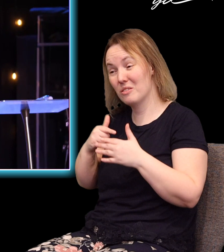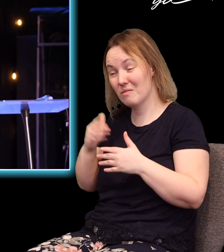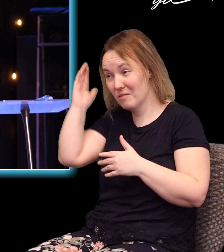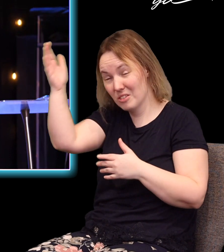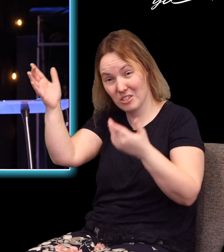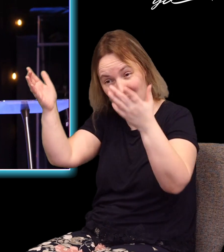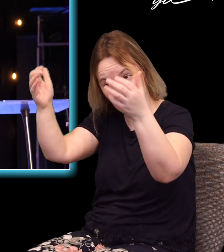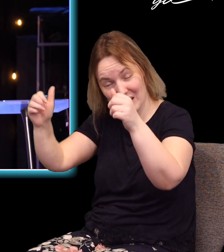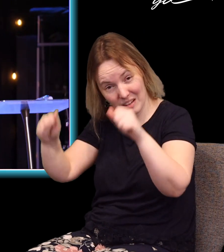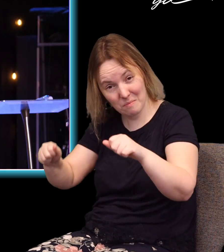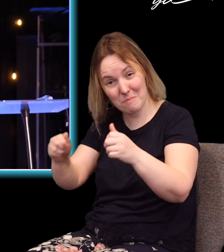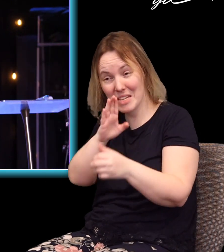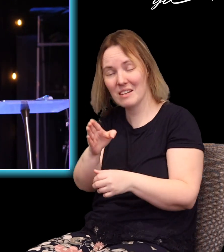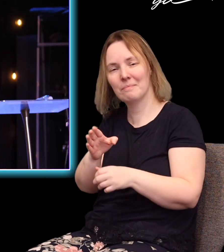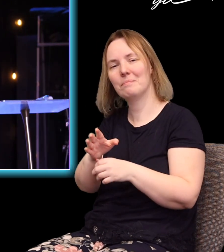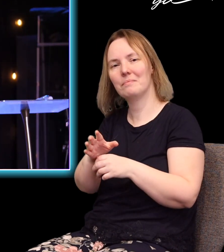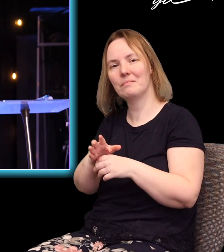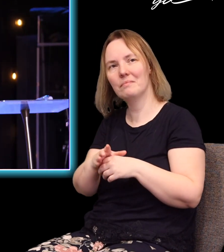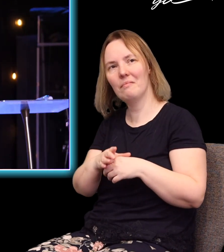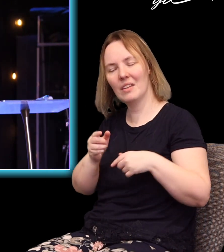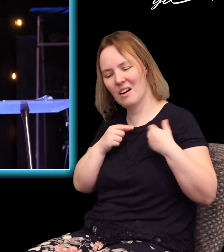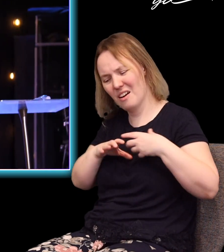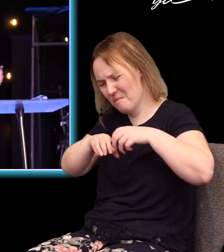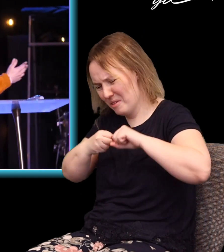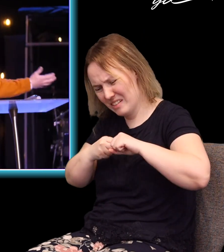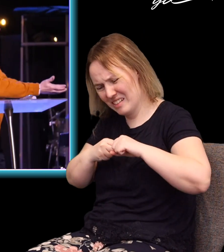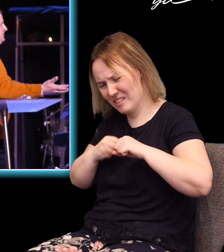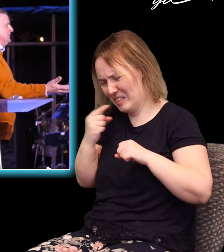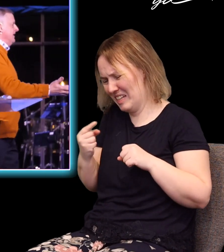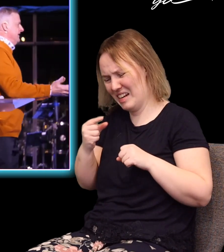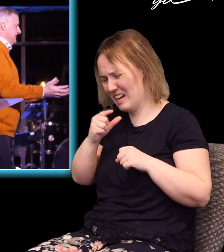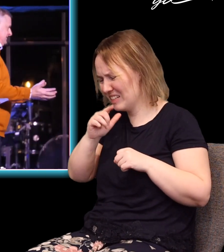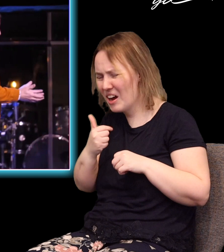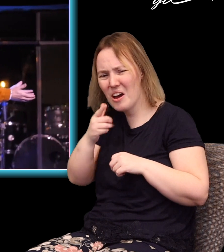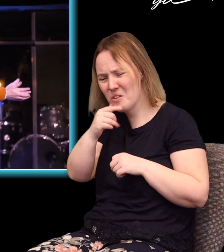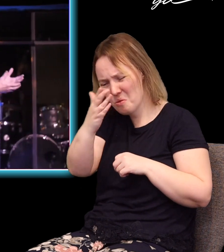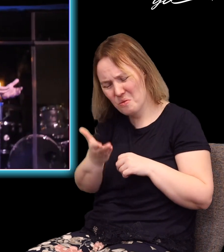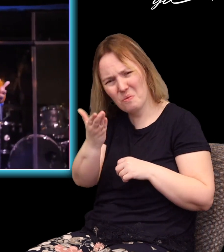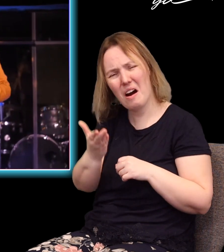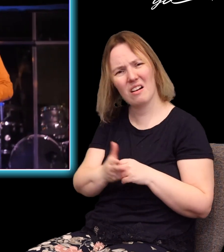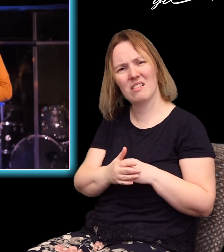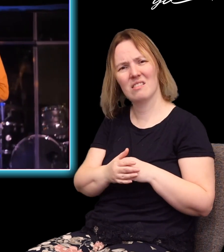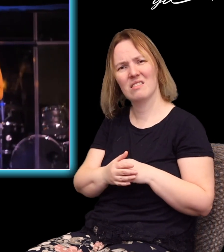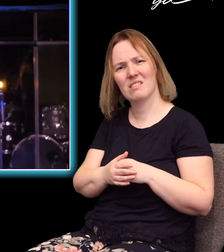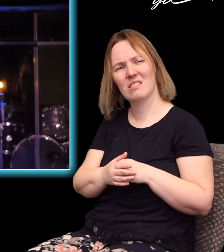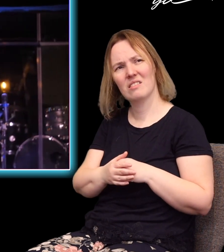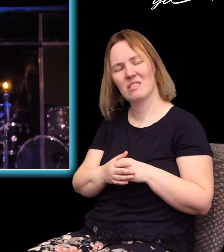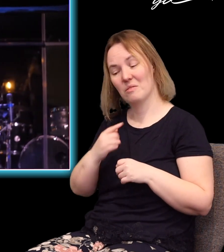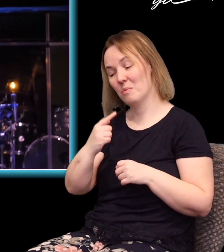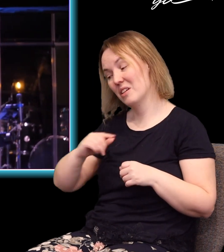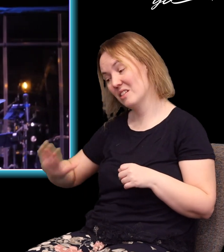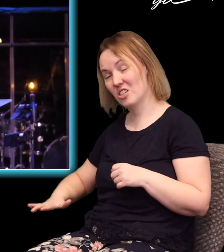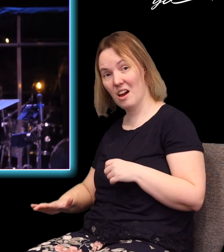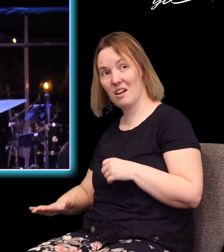be. And it's not a condemnation thing, but our heart breaks because we say, that's not who you are. That's not who you are. And you